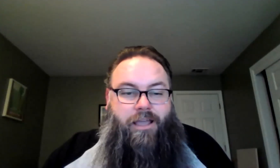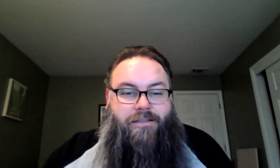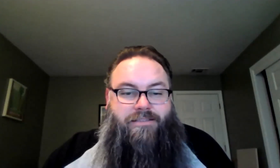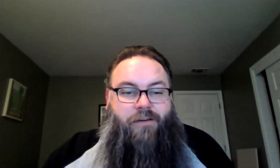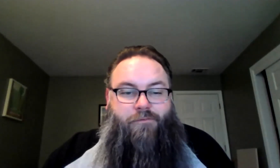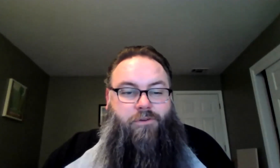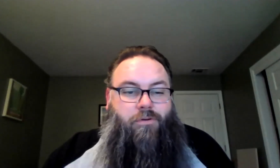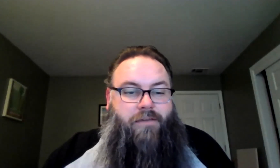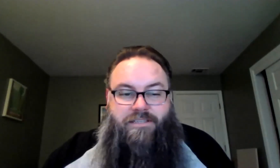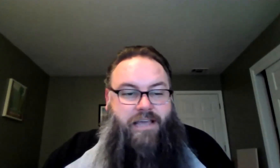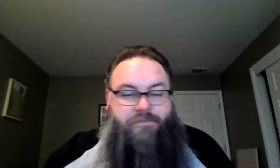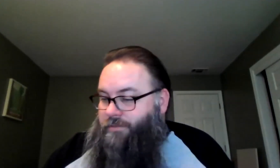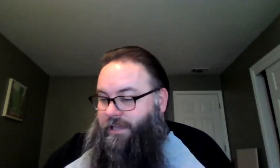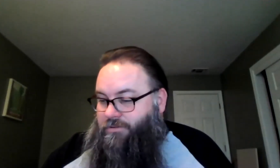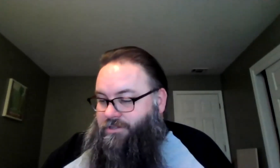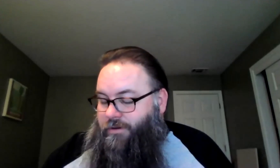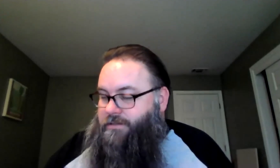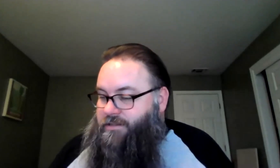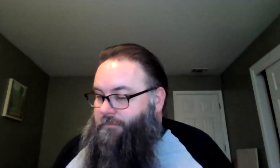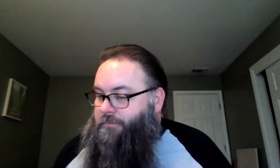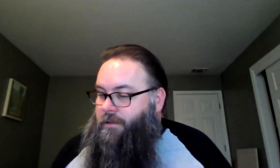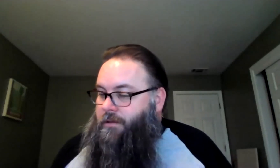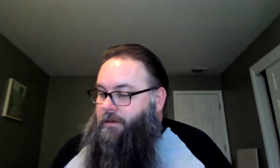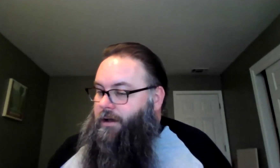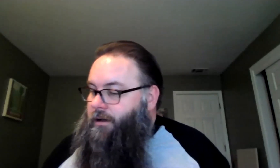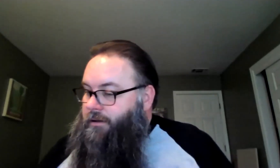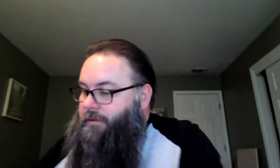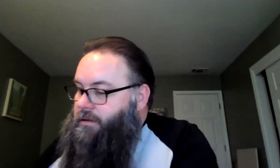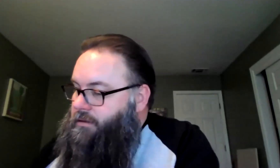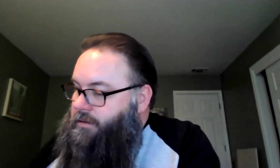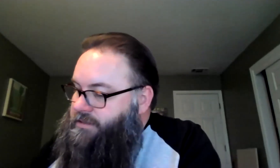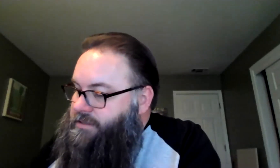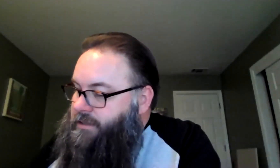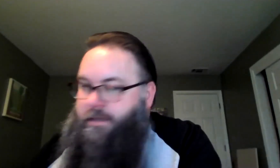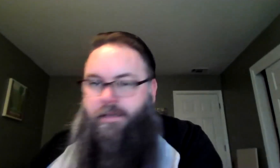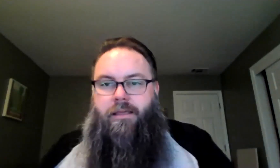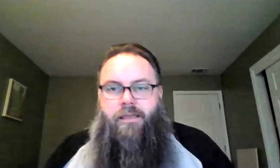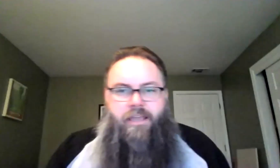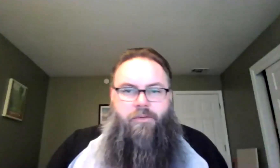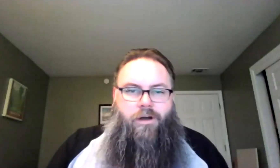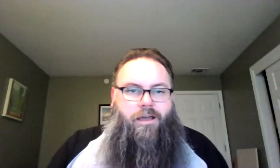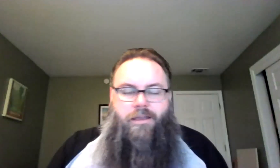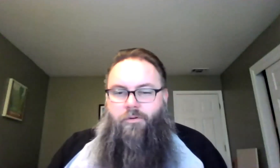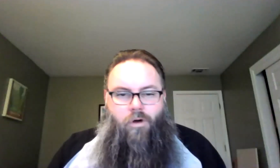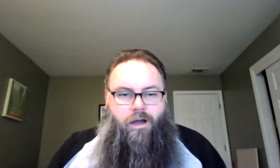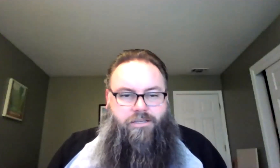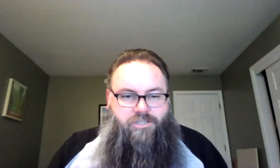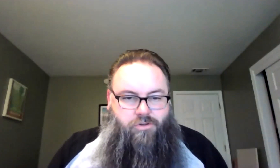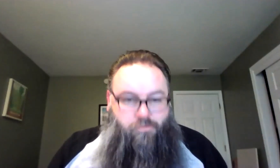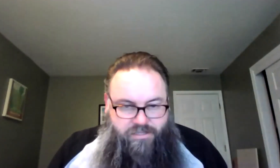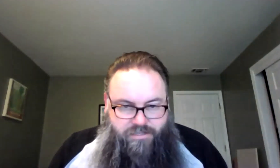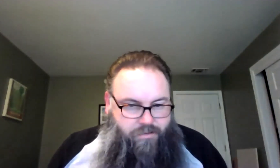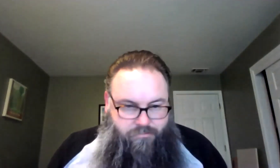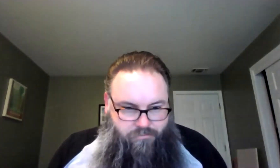HCBS compliant, it's tough if you don't have the staff to be able to do it. So let's see. Anyone